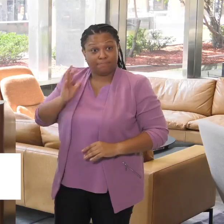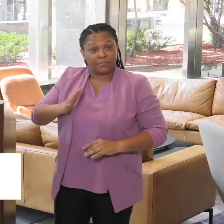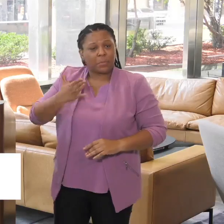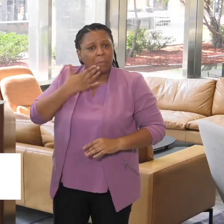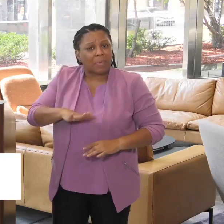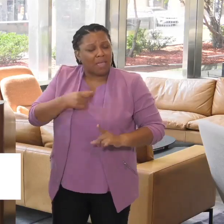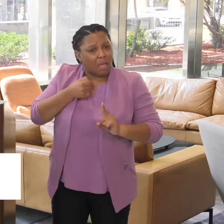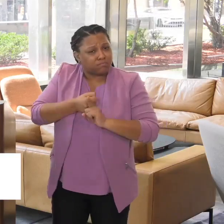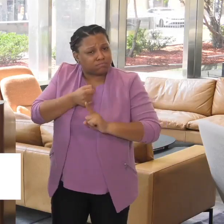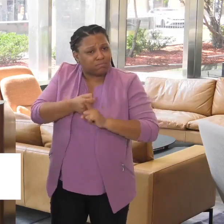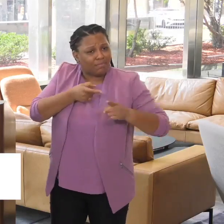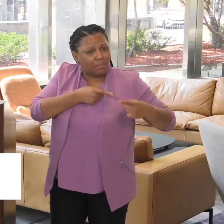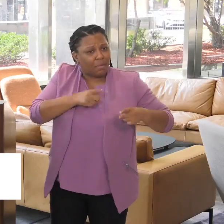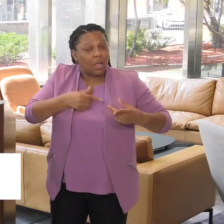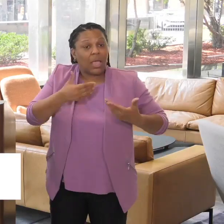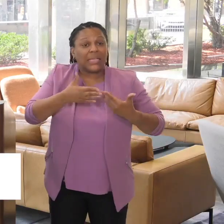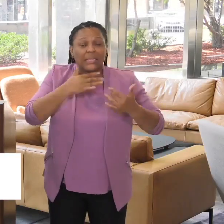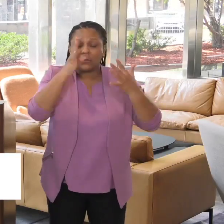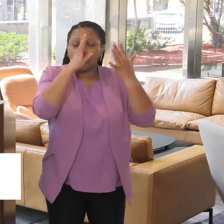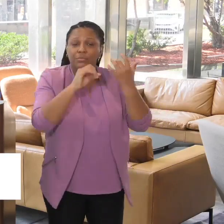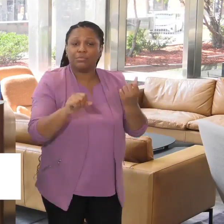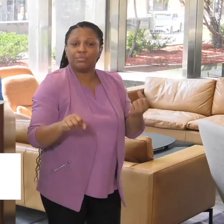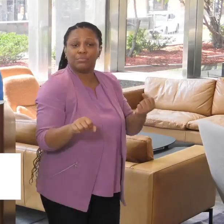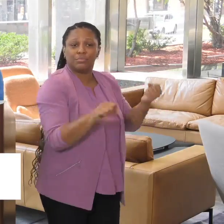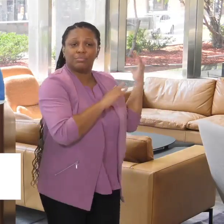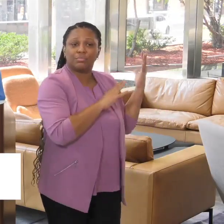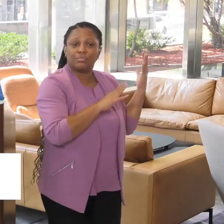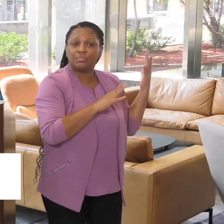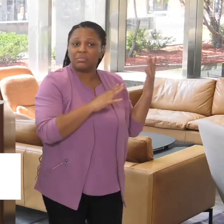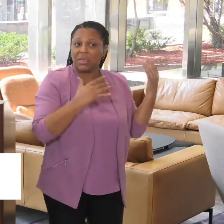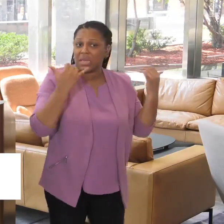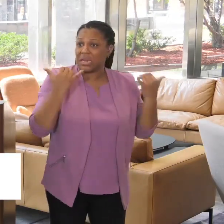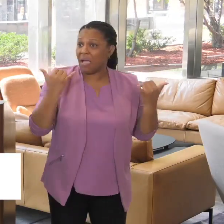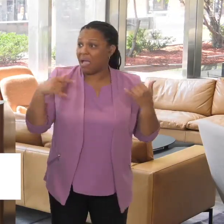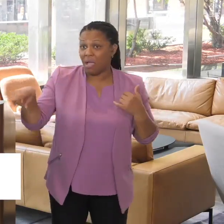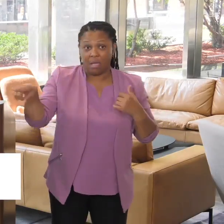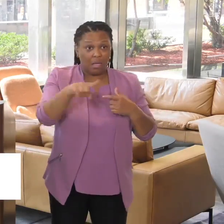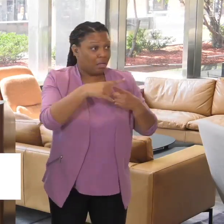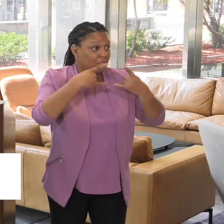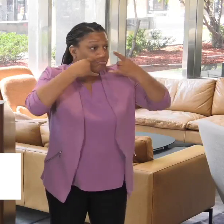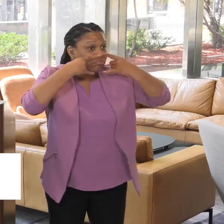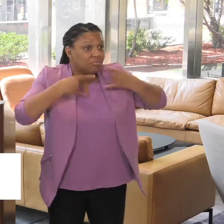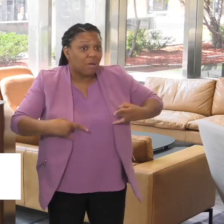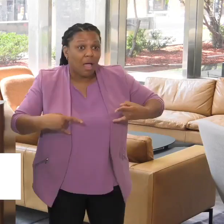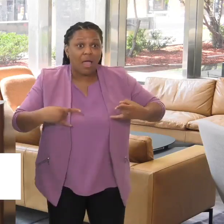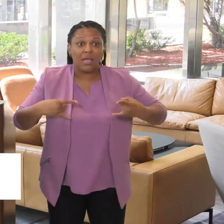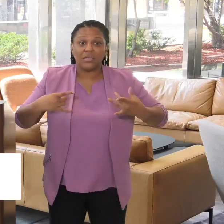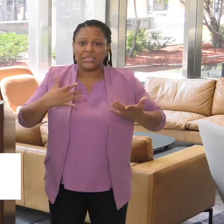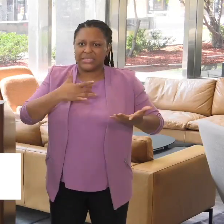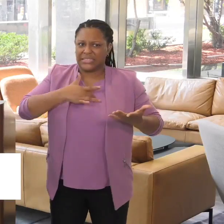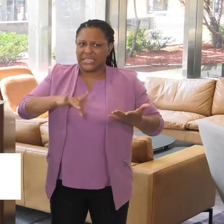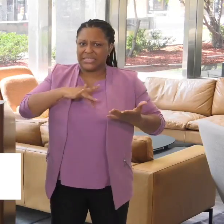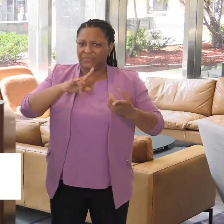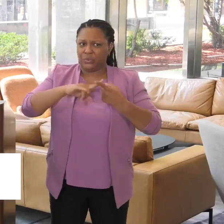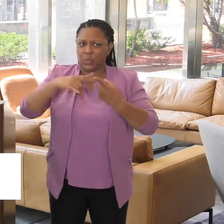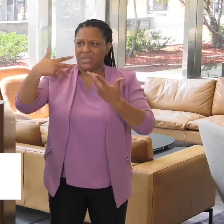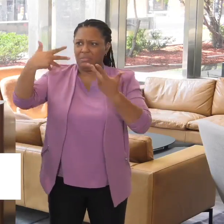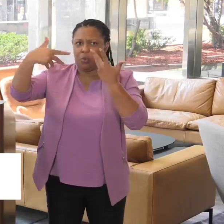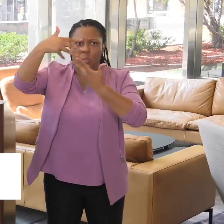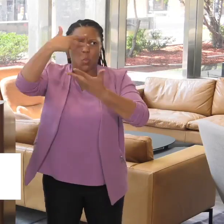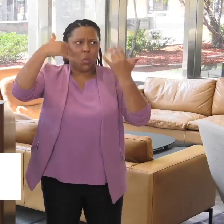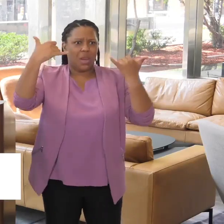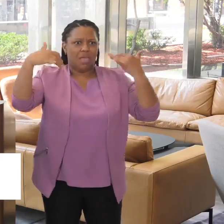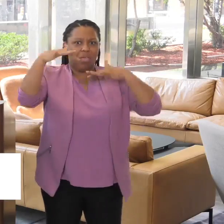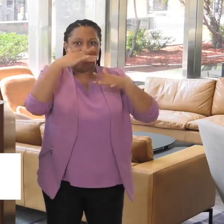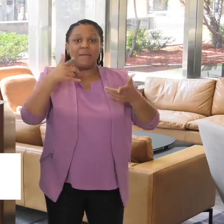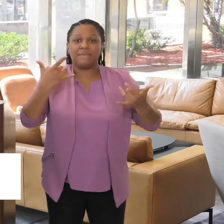We are here today without wearing masks. Well, unless you're super sensitive to the Canadian wild smoke, you might have one on. But